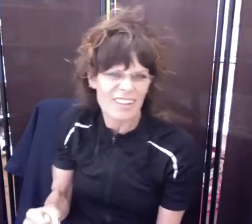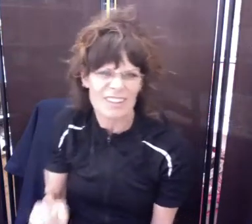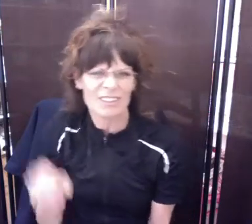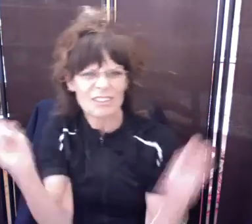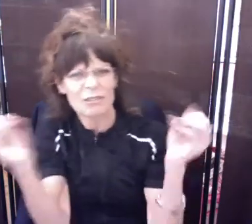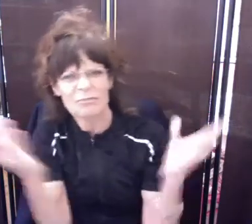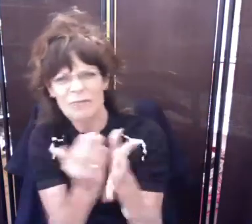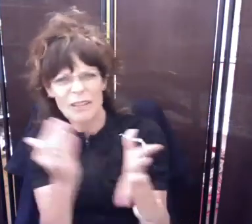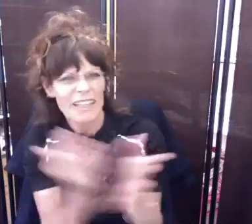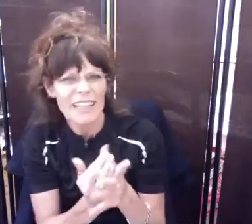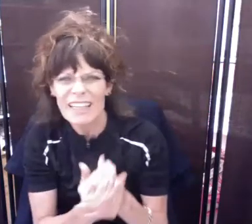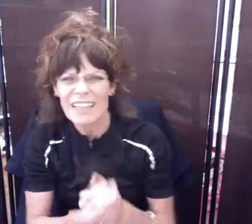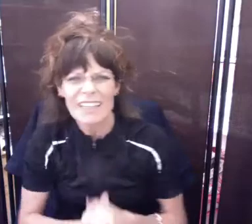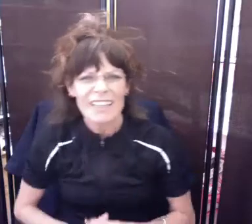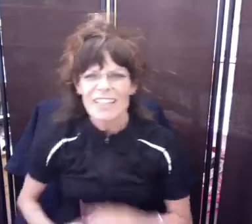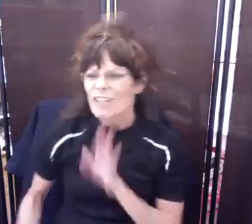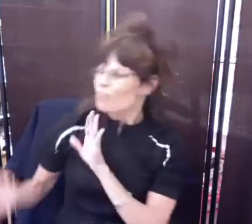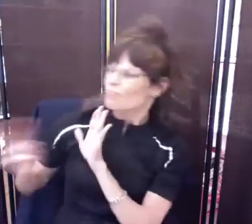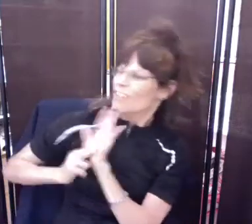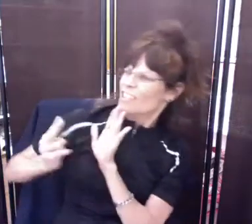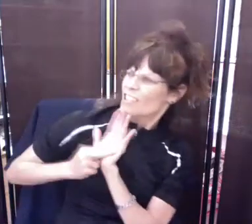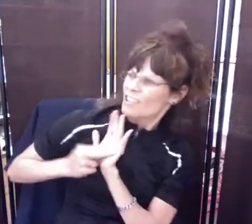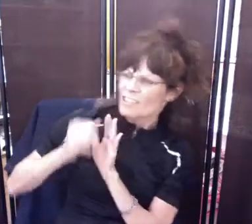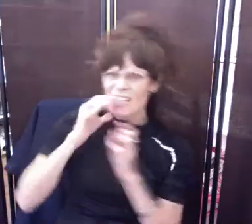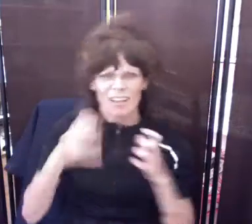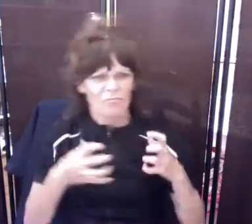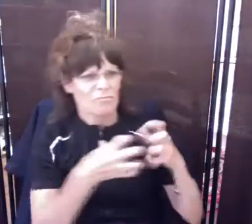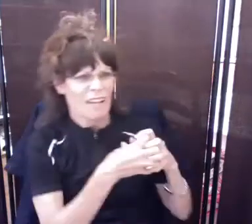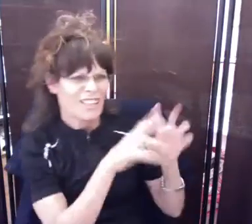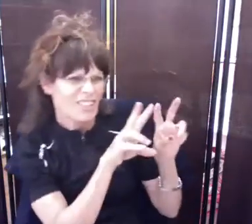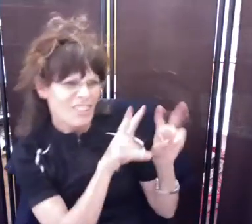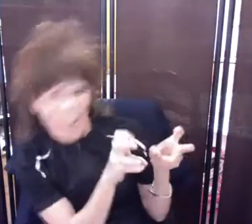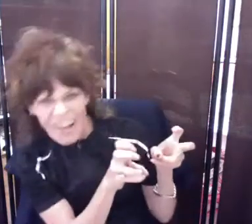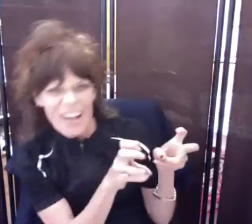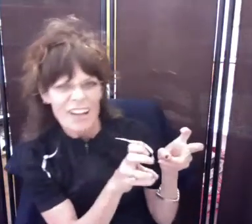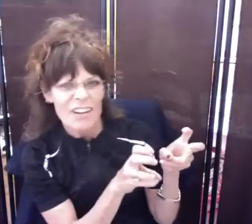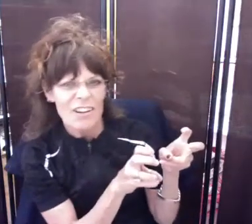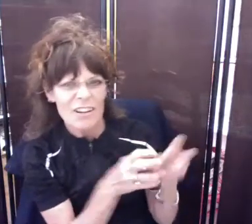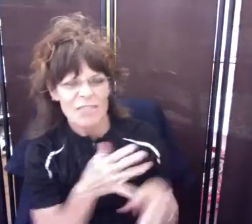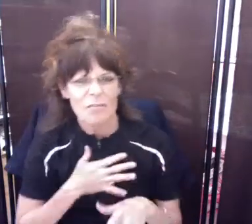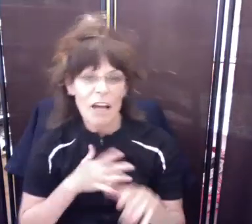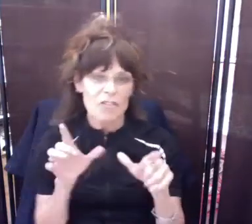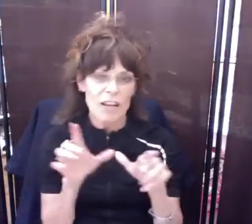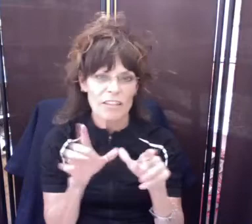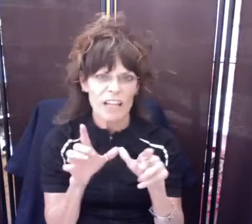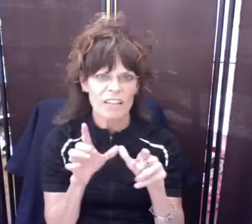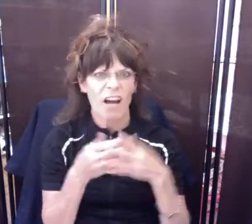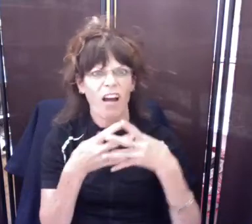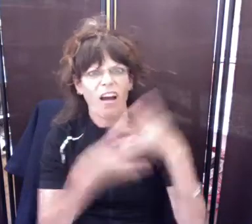was a question about legitimacy of my driver's license, all that stuff. And I would drive off